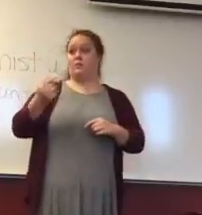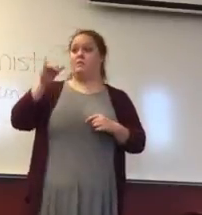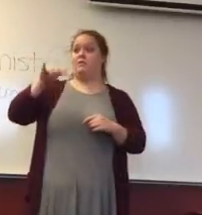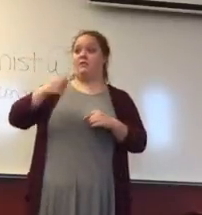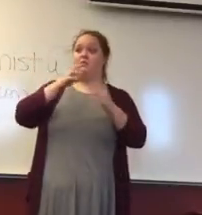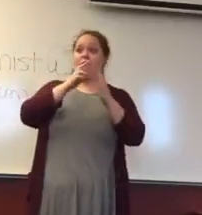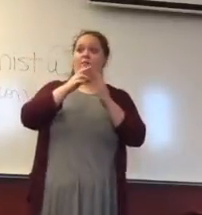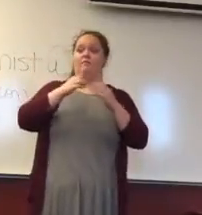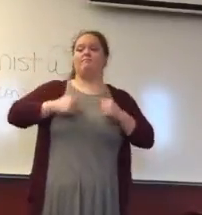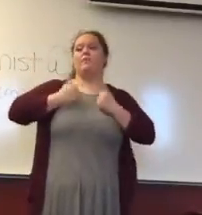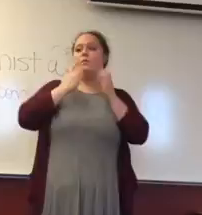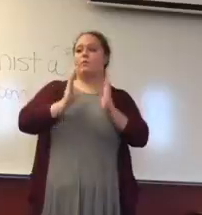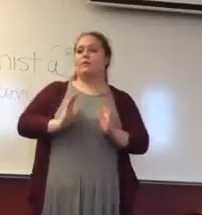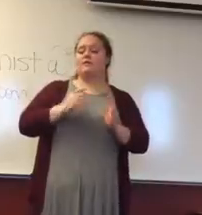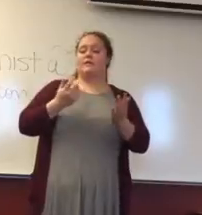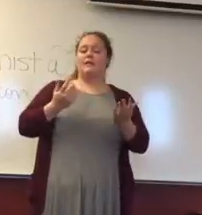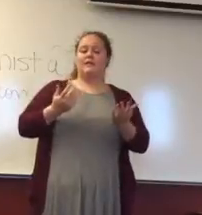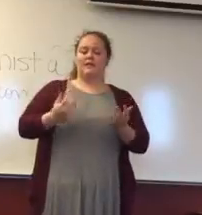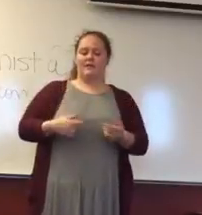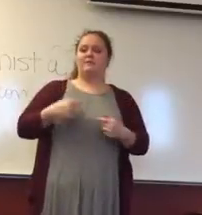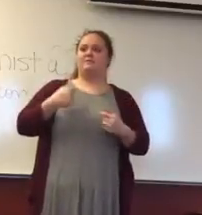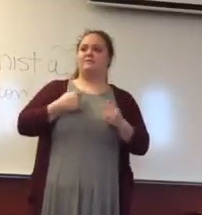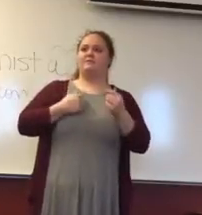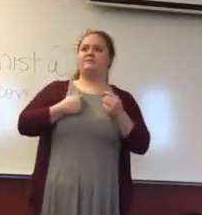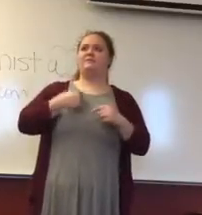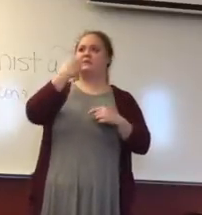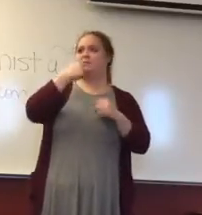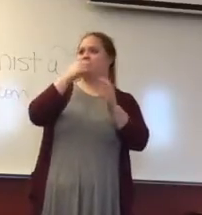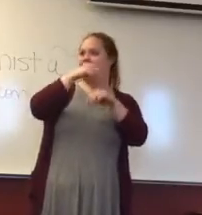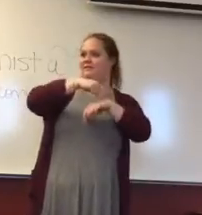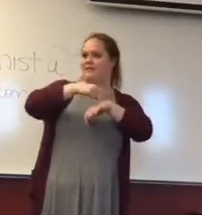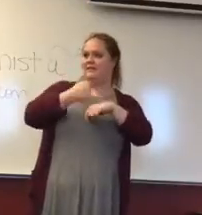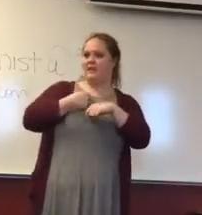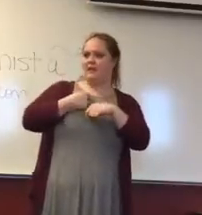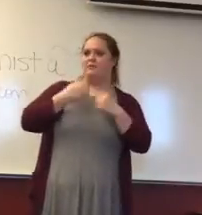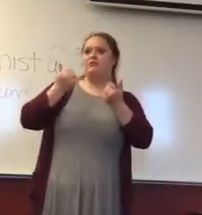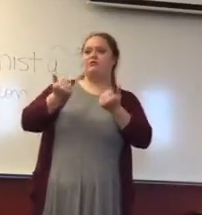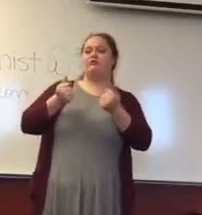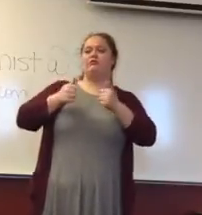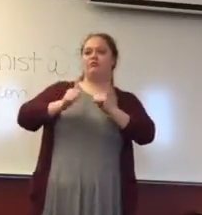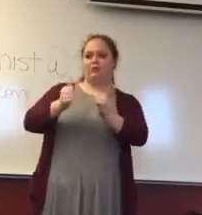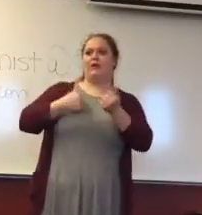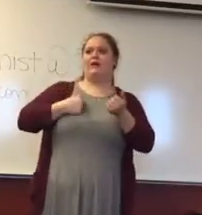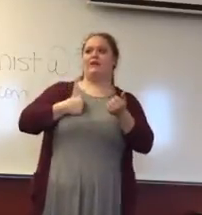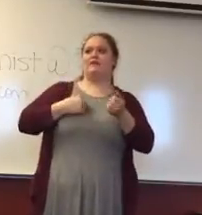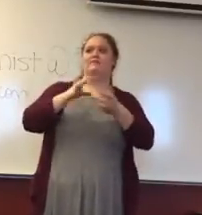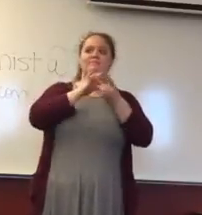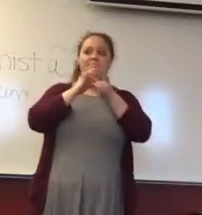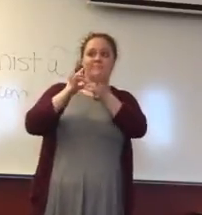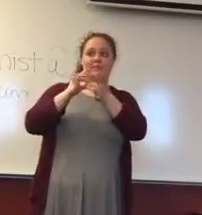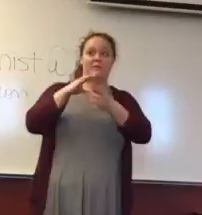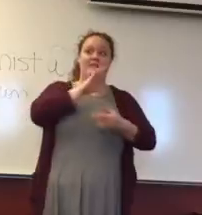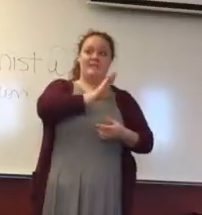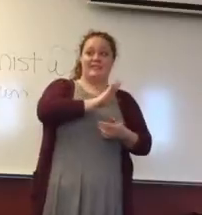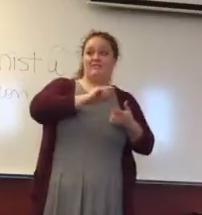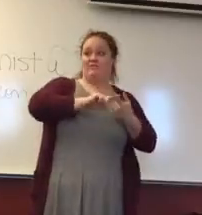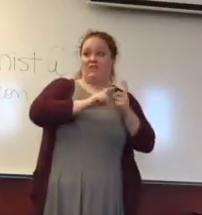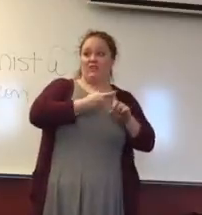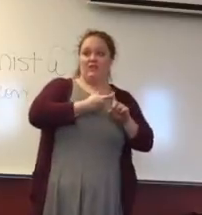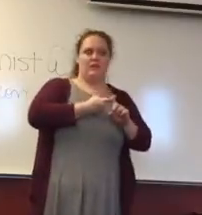now to hook me up with them. He's like, that's not okay. That's not appropriate. He's like, I'm going to go tell him right now. I'm like, oh my gosh, please don't put me in this position, because he comes here all